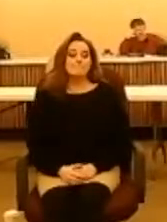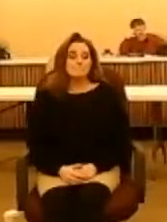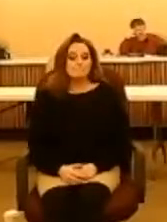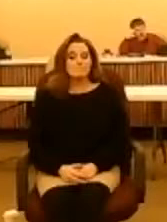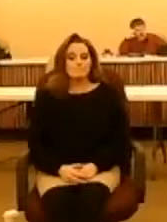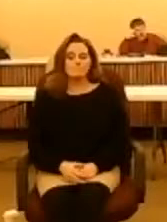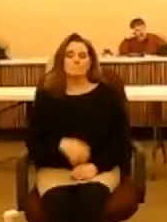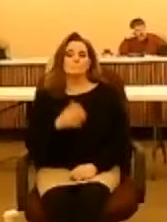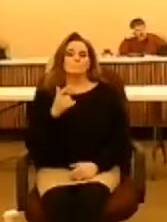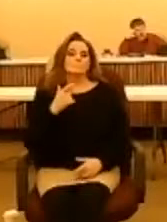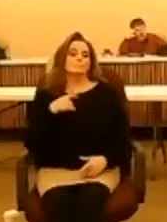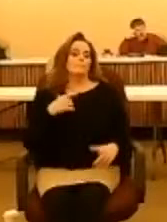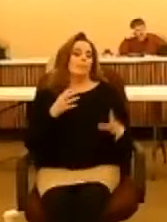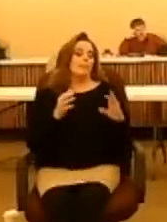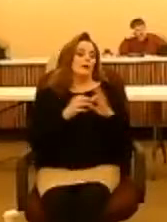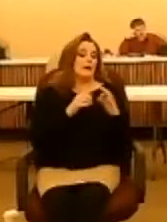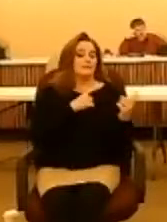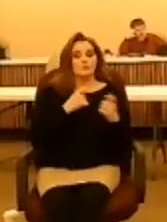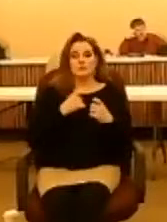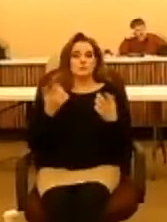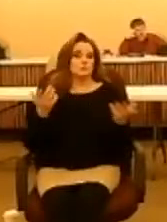Any comments, questions?